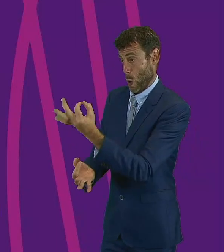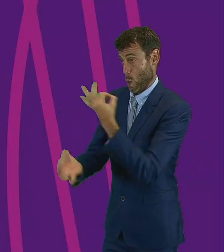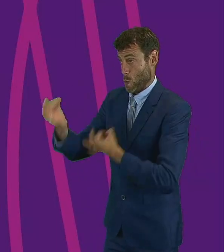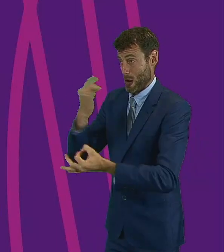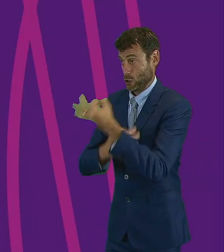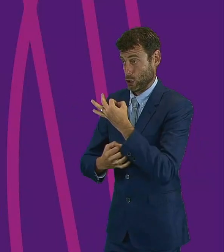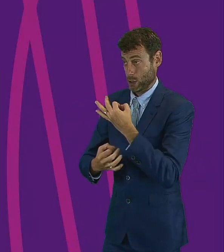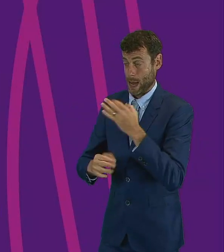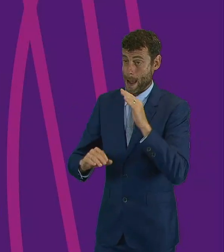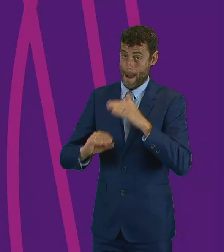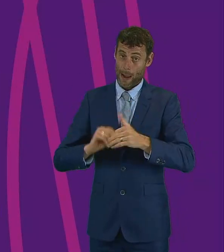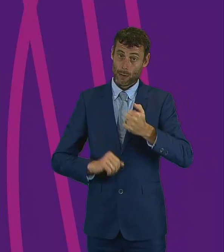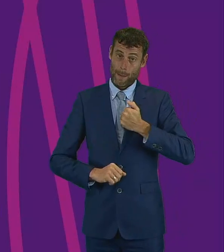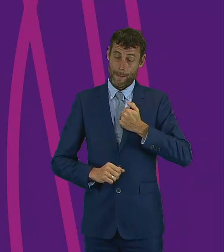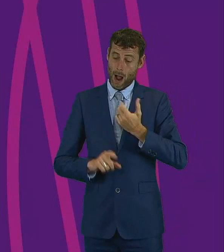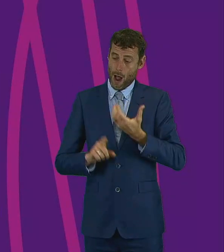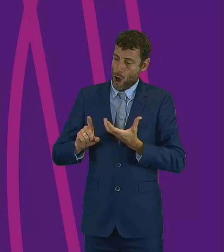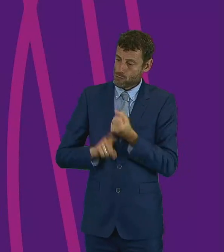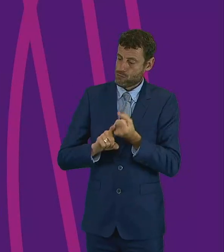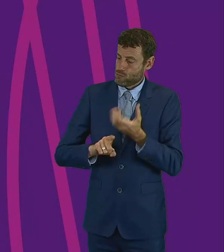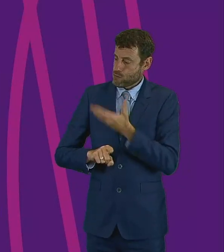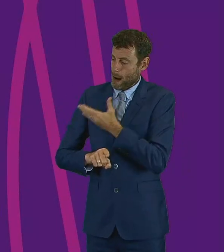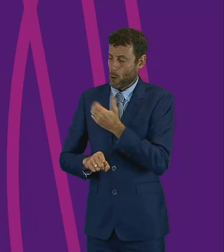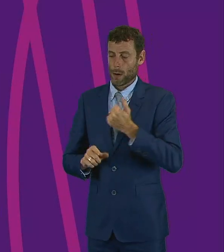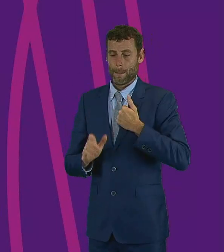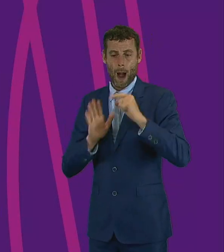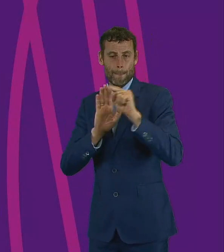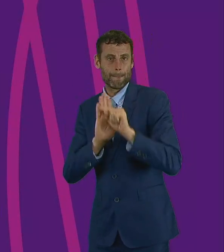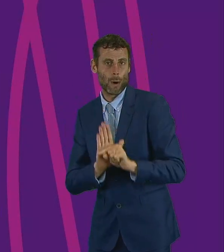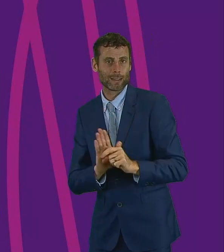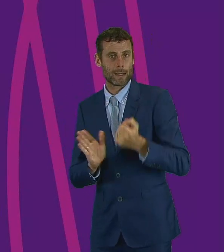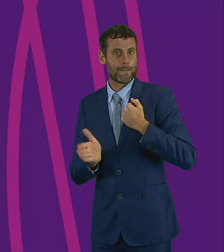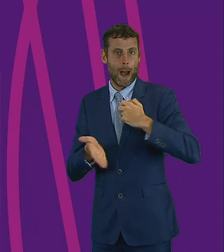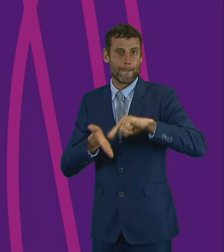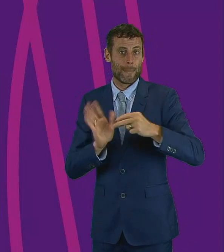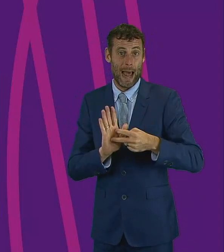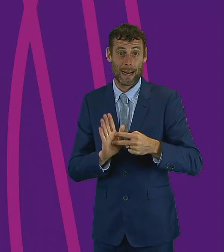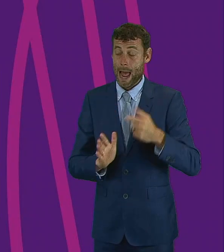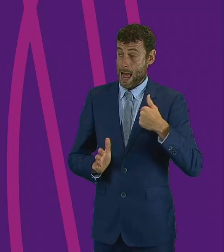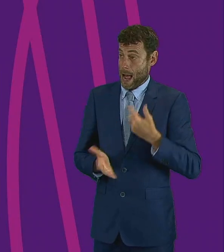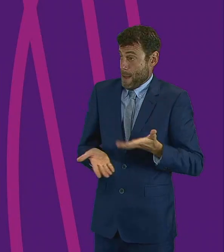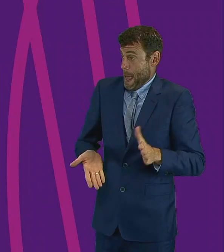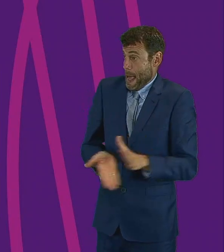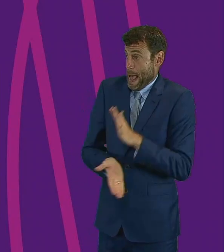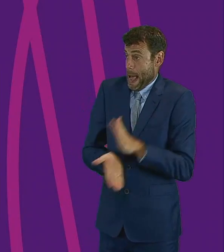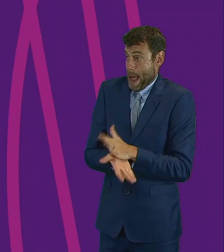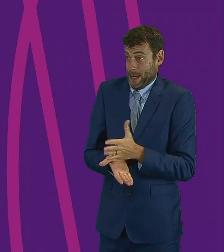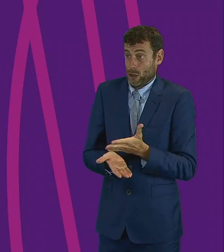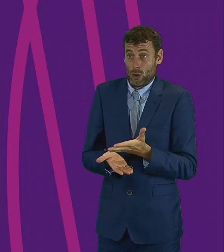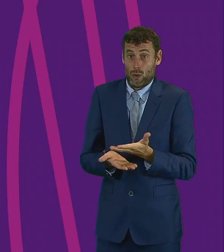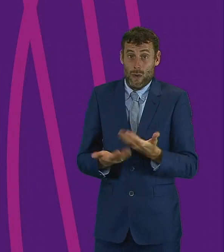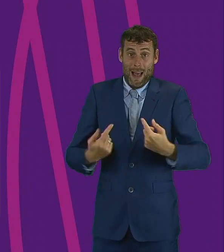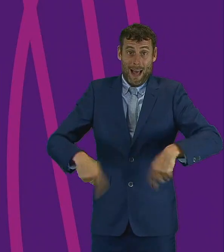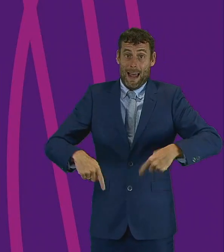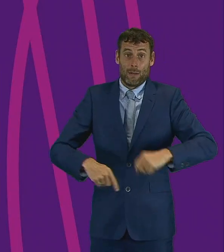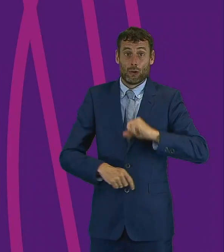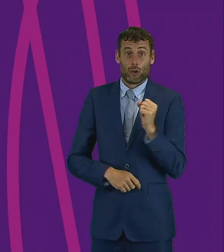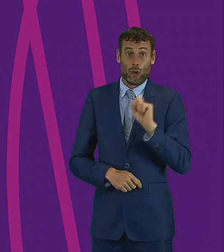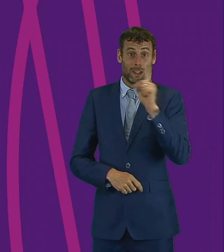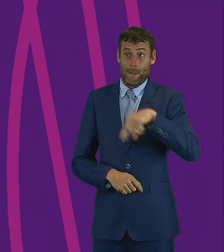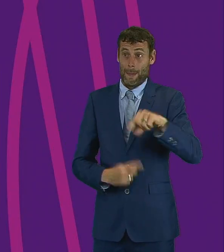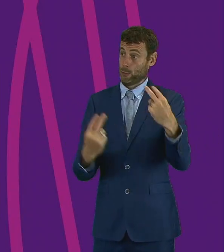asked of me about my record, my policies and my plans, I'm happy to allow the Scottish people to judge that in an